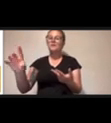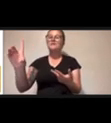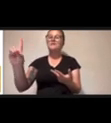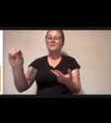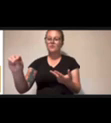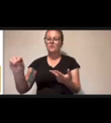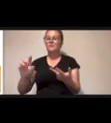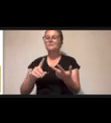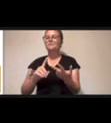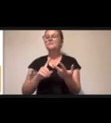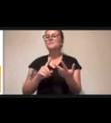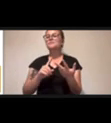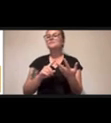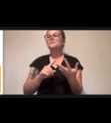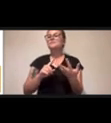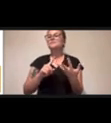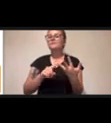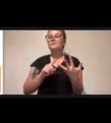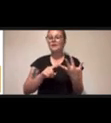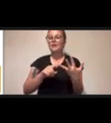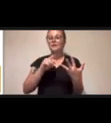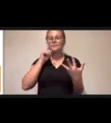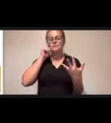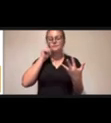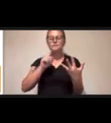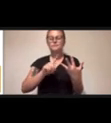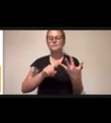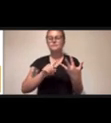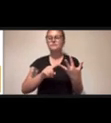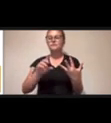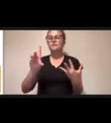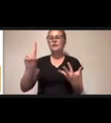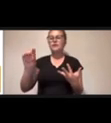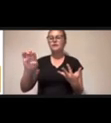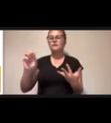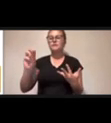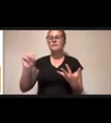mood disorder, and